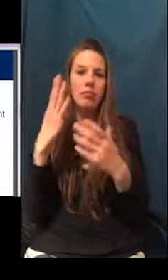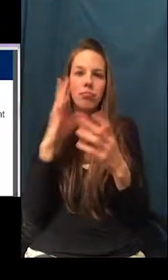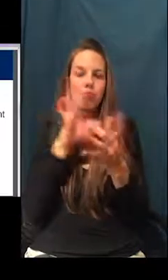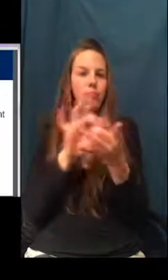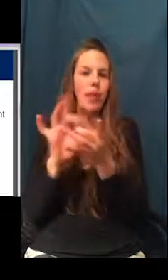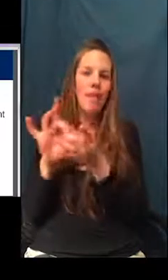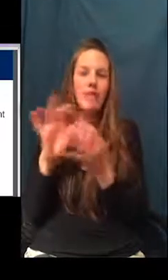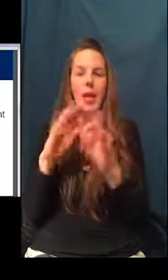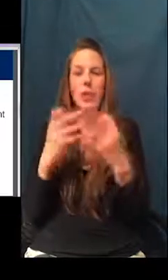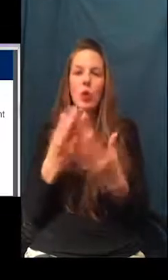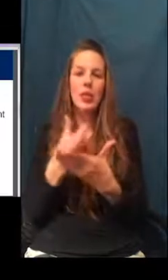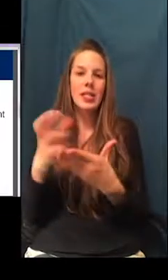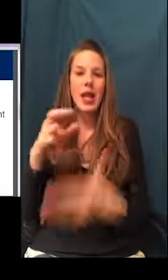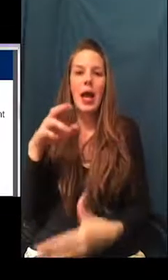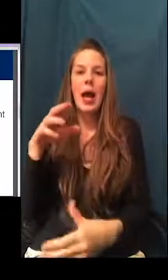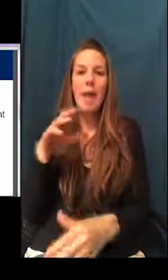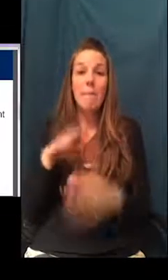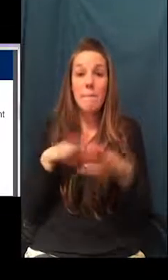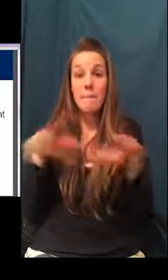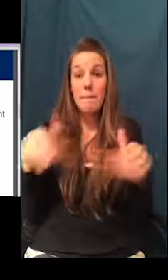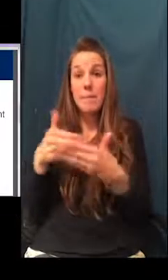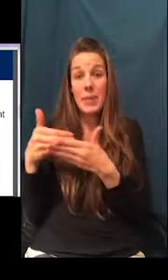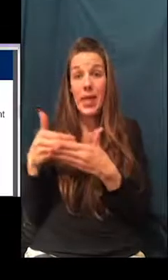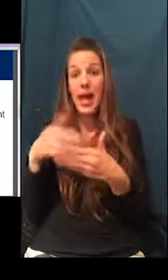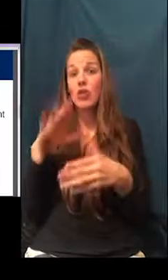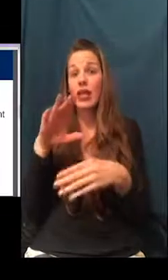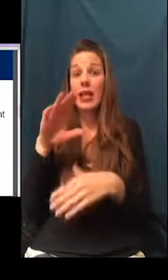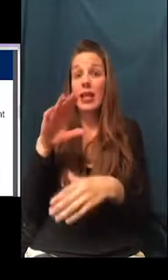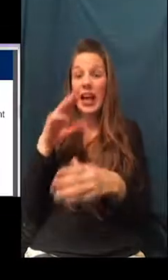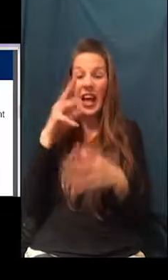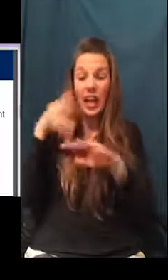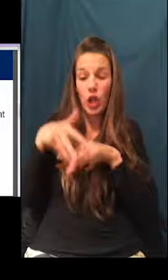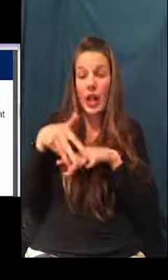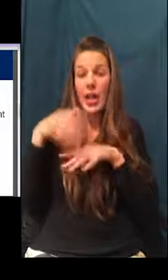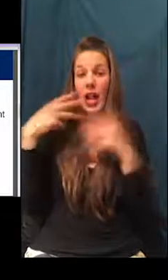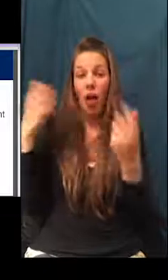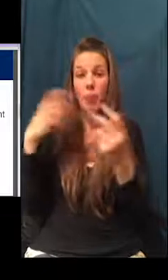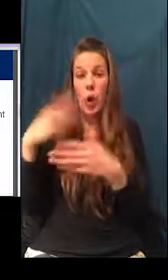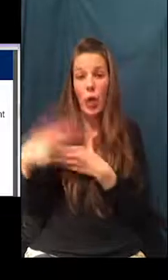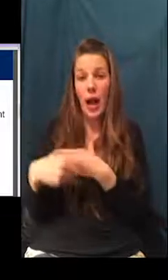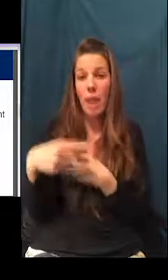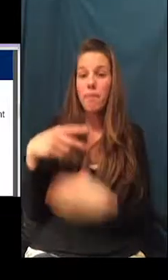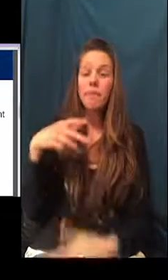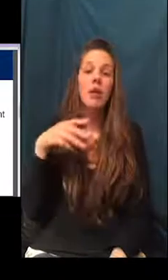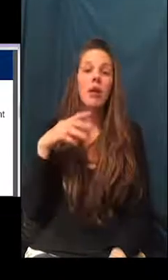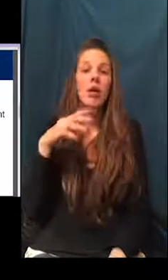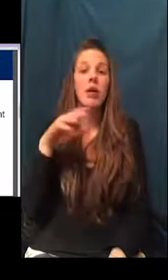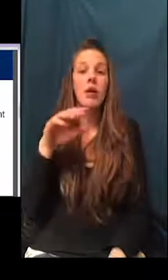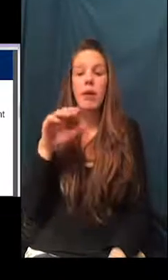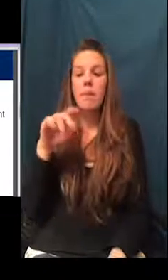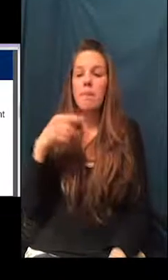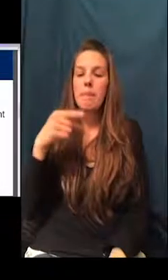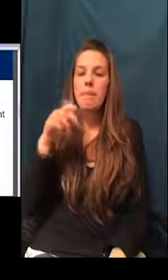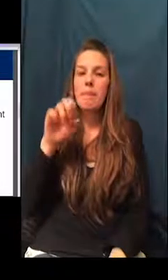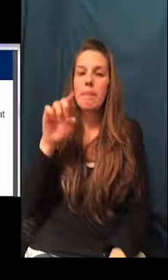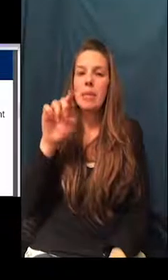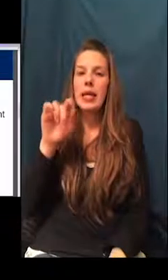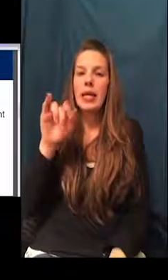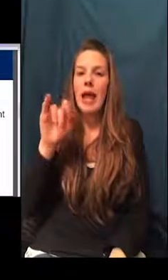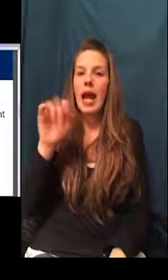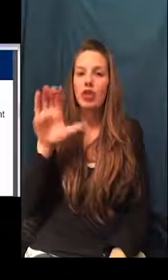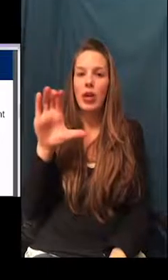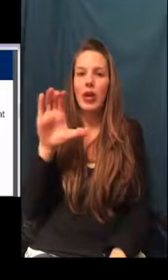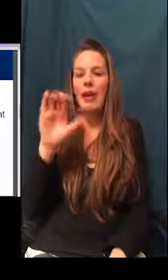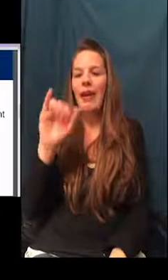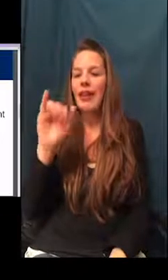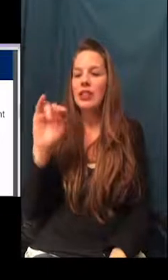resources in the community is our Pediatric Integrated Health Program. And so if that is something that, you know,